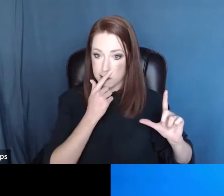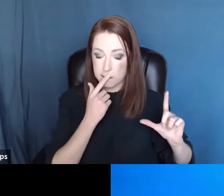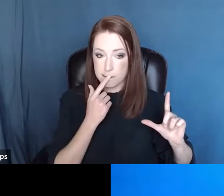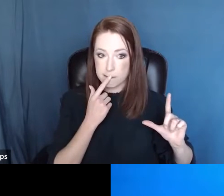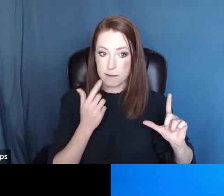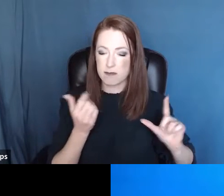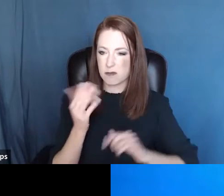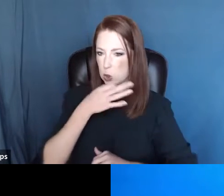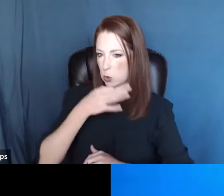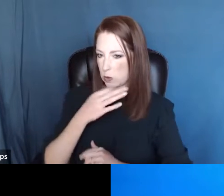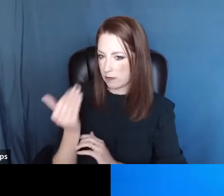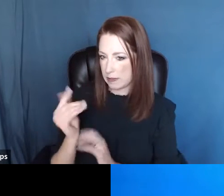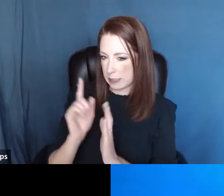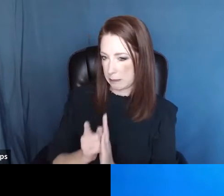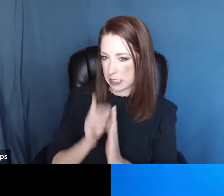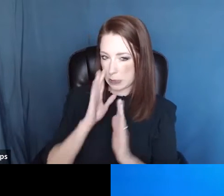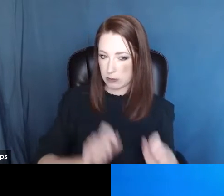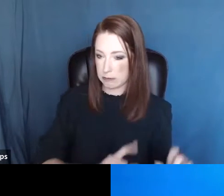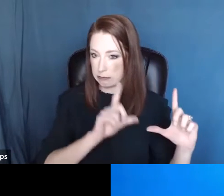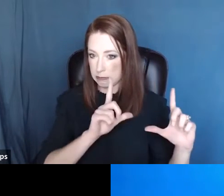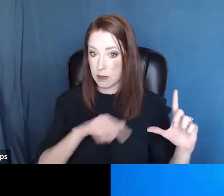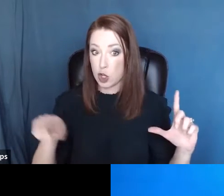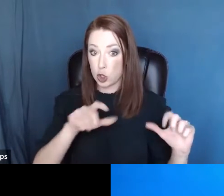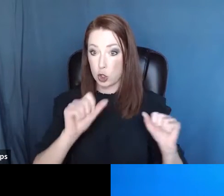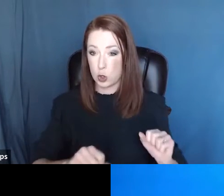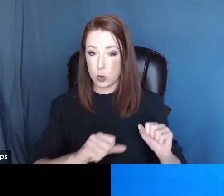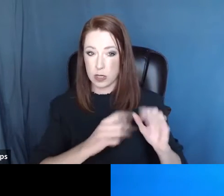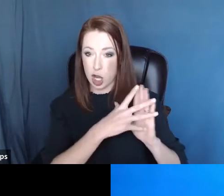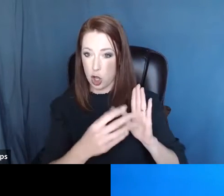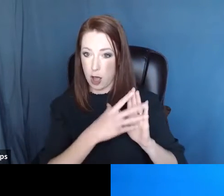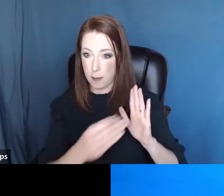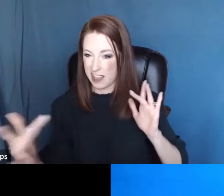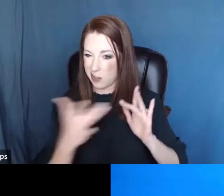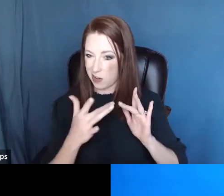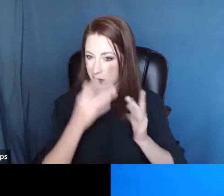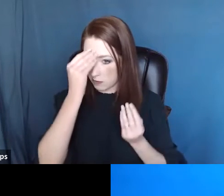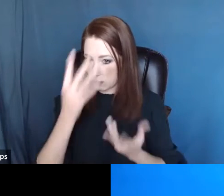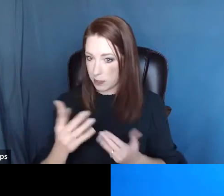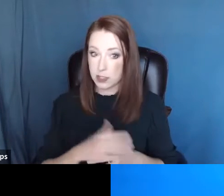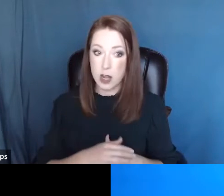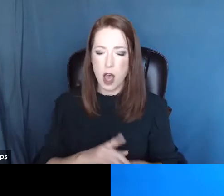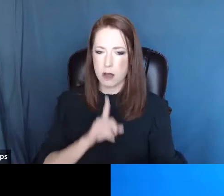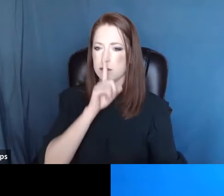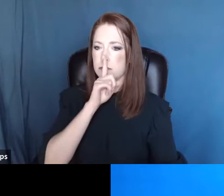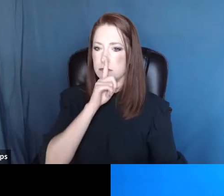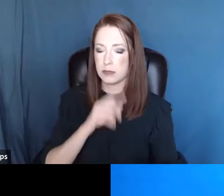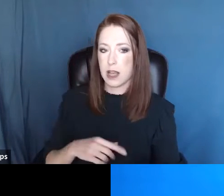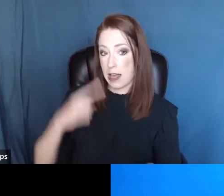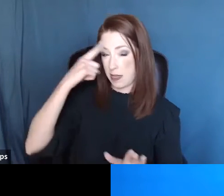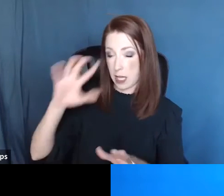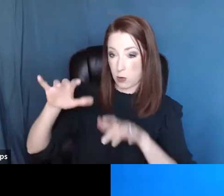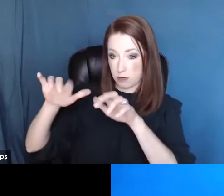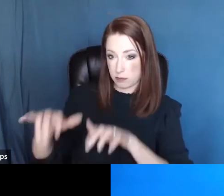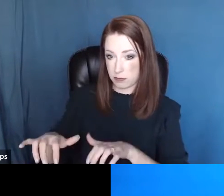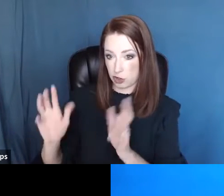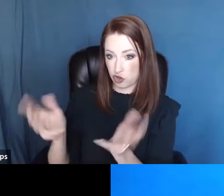in 15 minutes or so you can be sure to get our contact information. I can put it in we'll put it in the chat